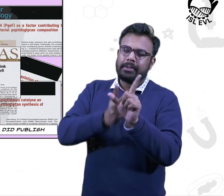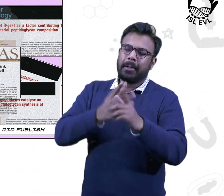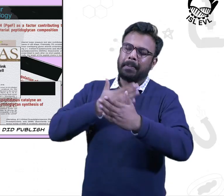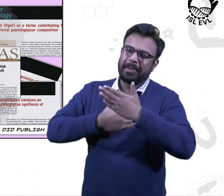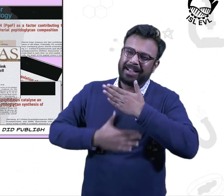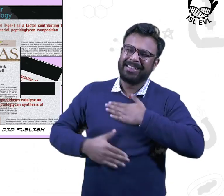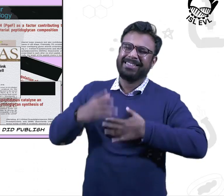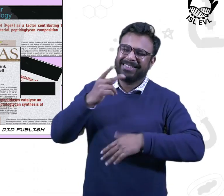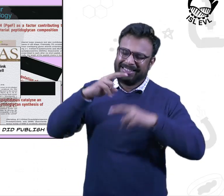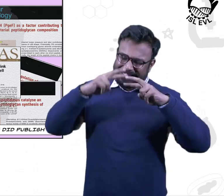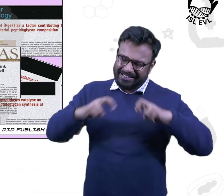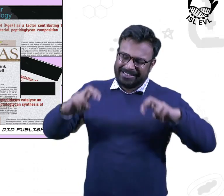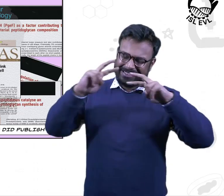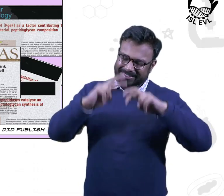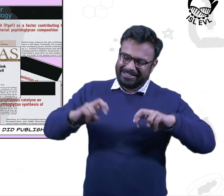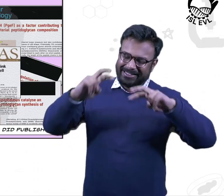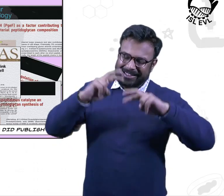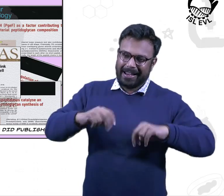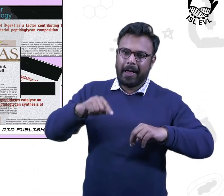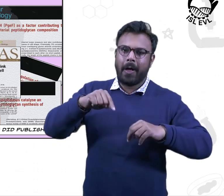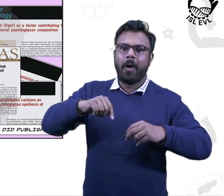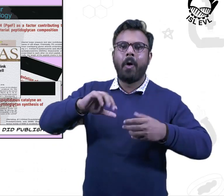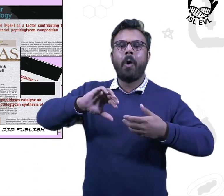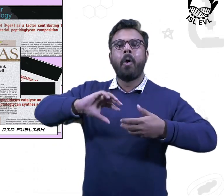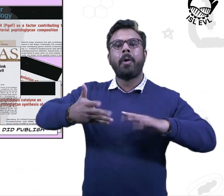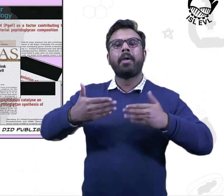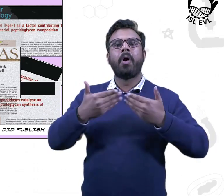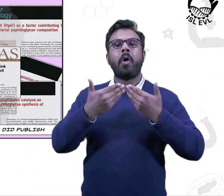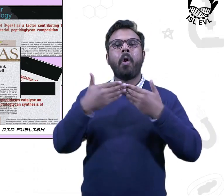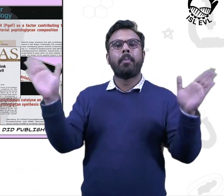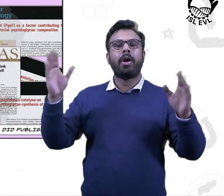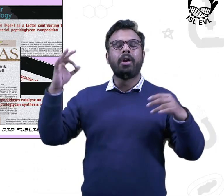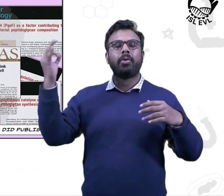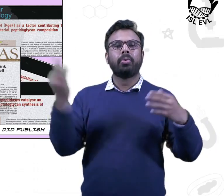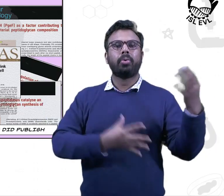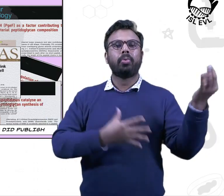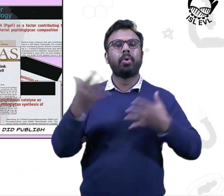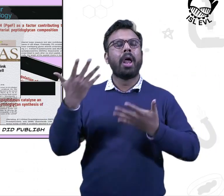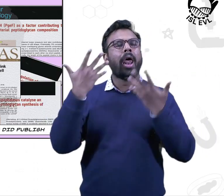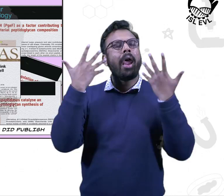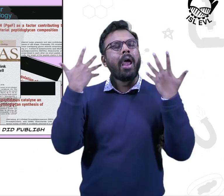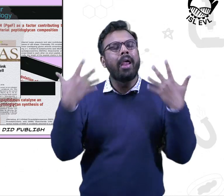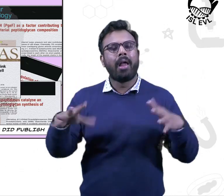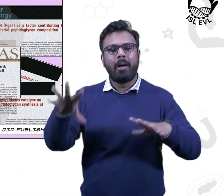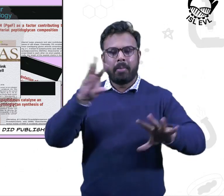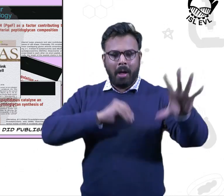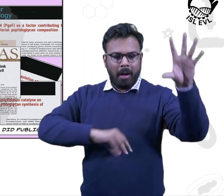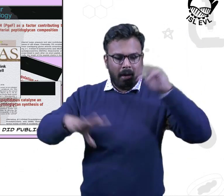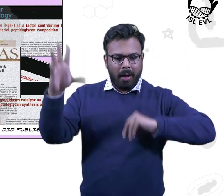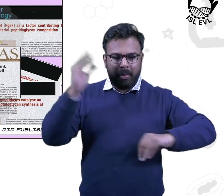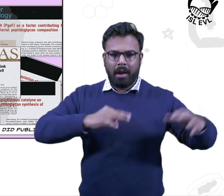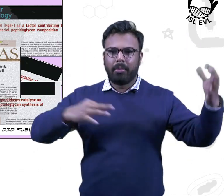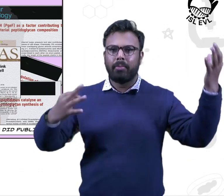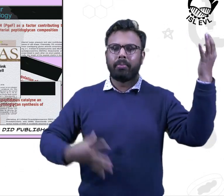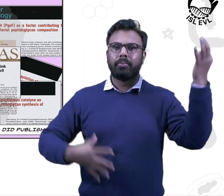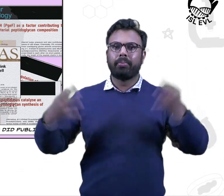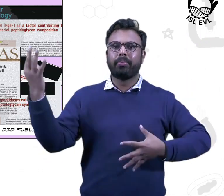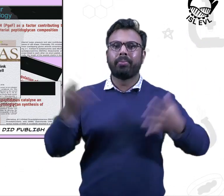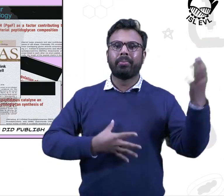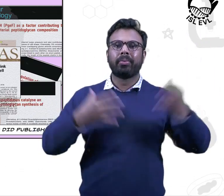is irreplaceable, and it can always reveal something